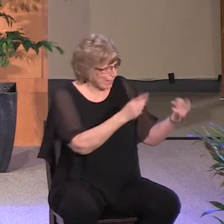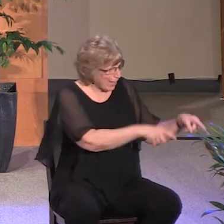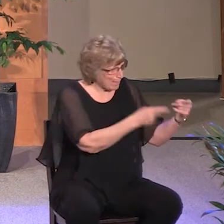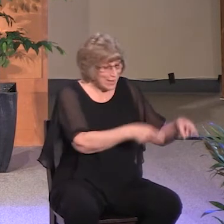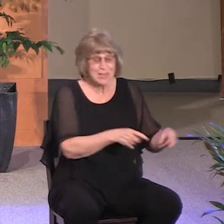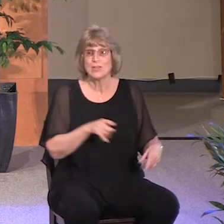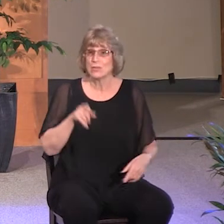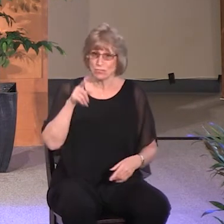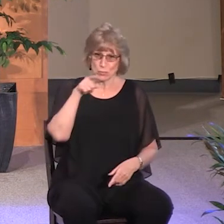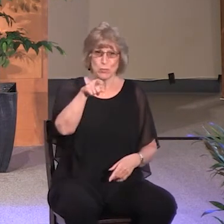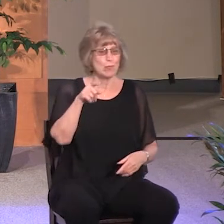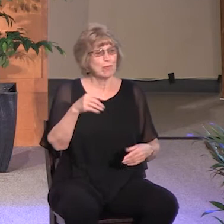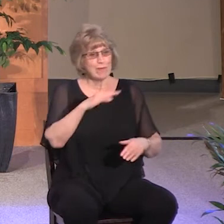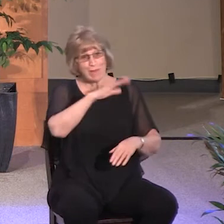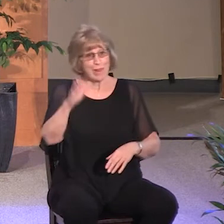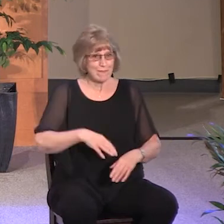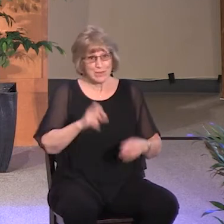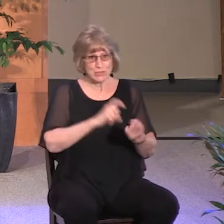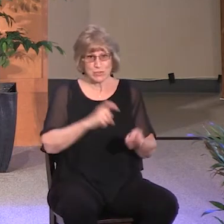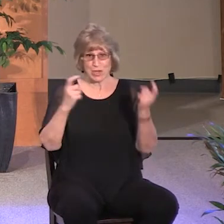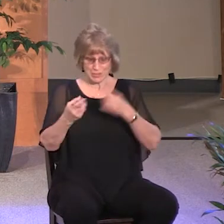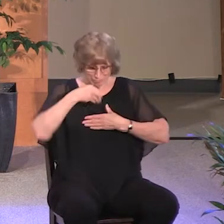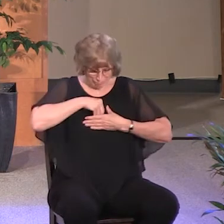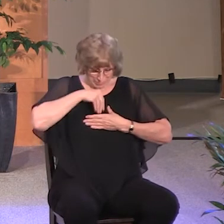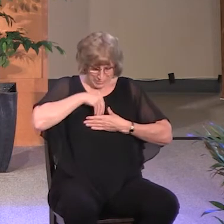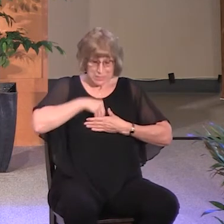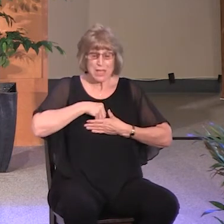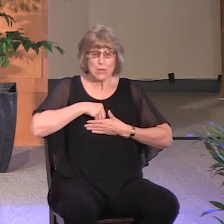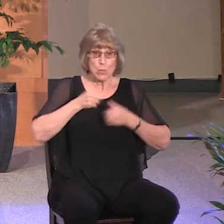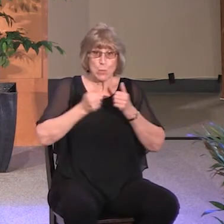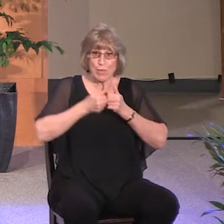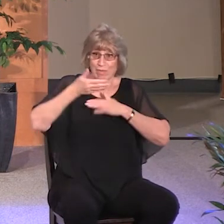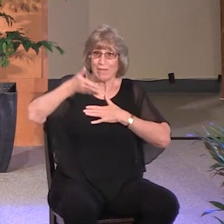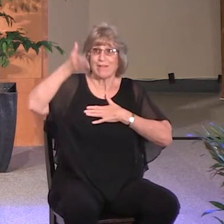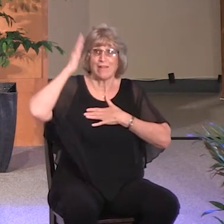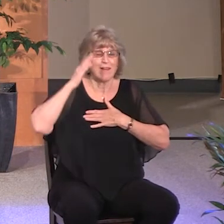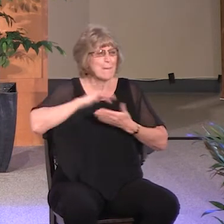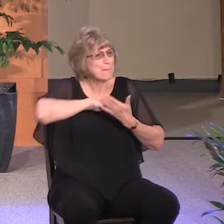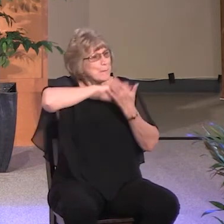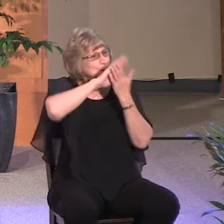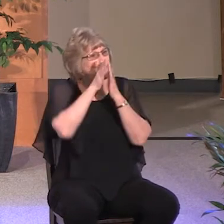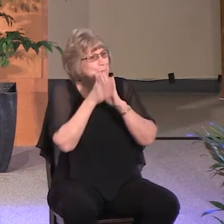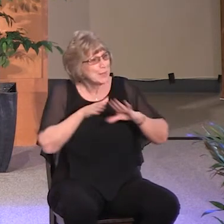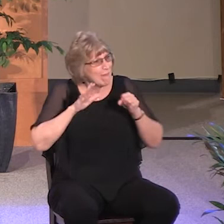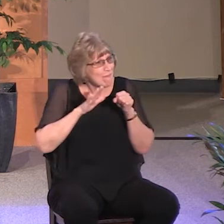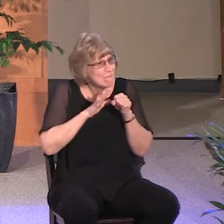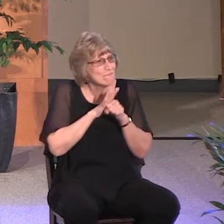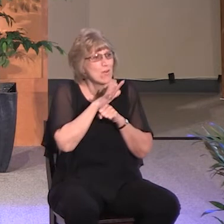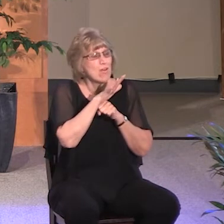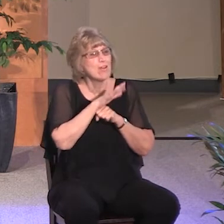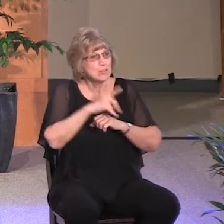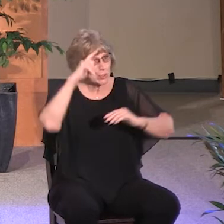unchanging. God, what would that be like? The real of you is unchanging. Peace-filled and expectant of